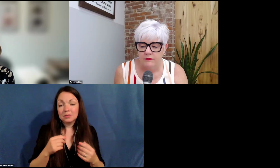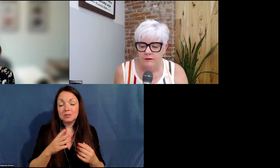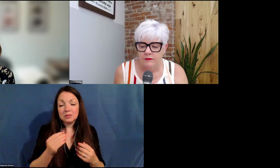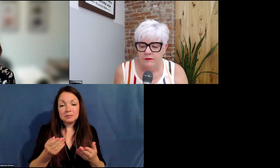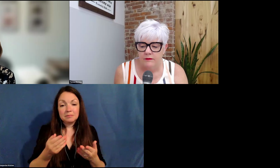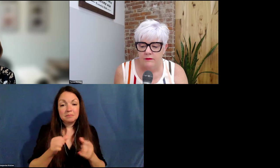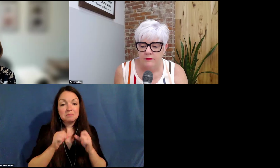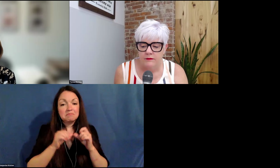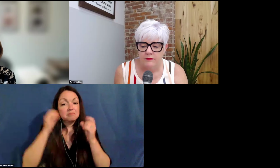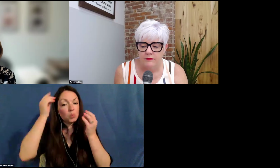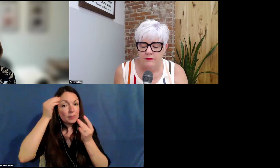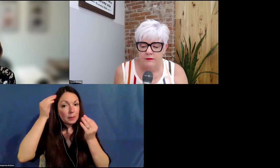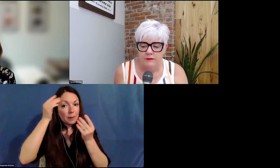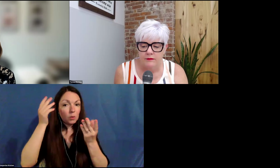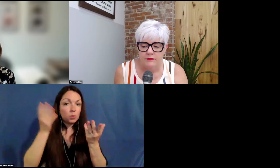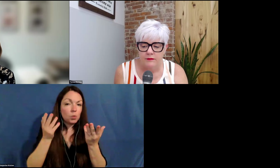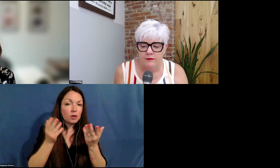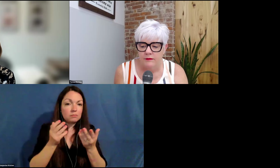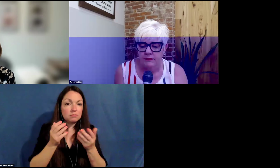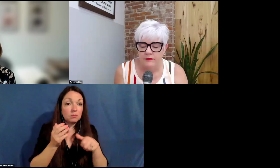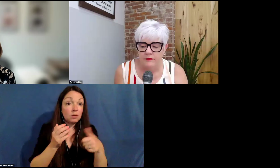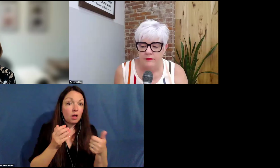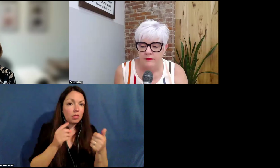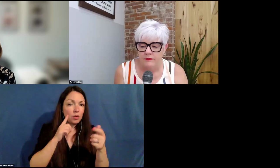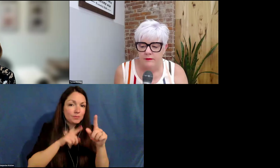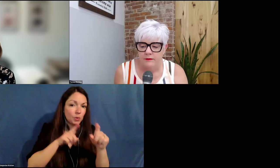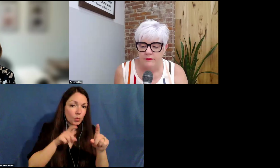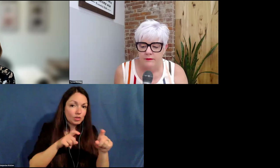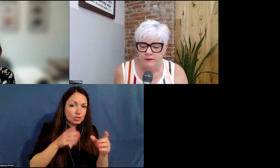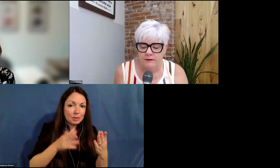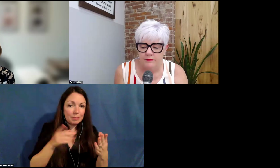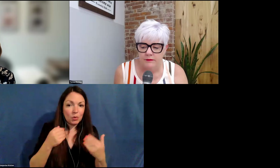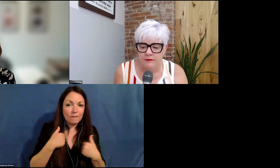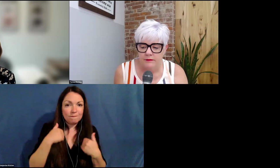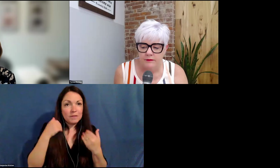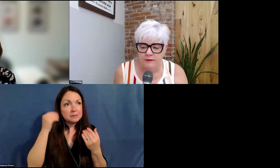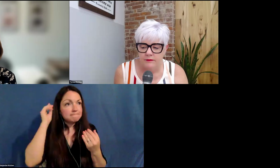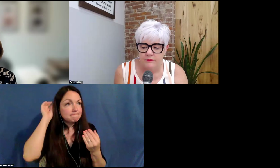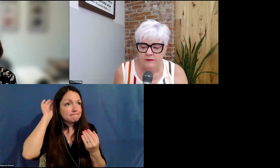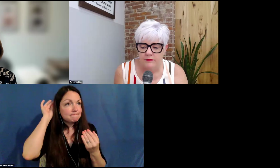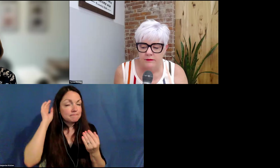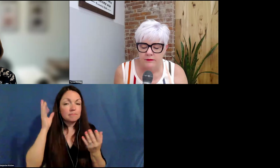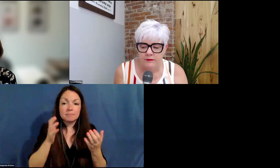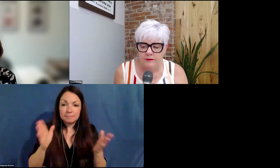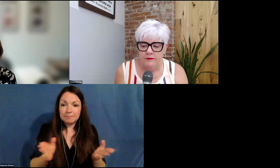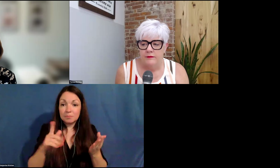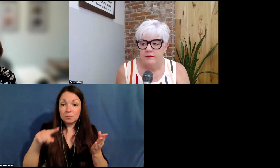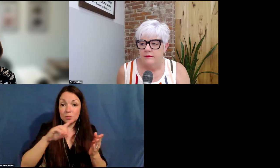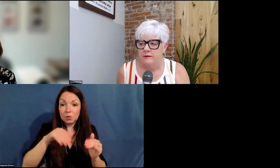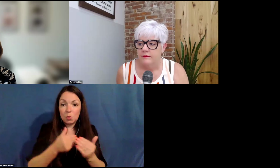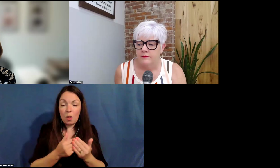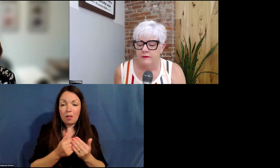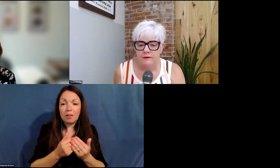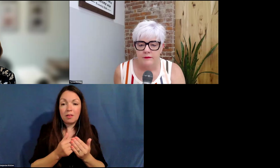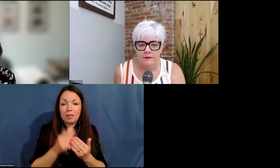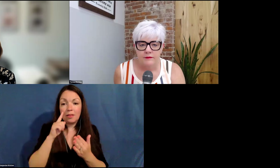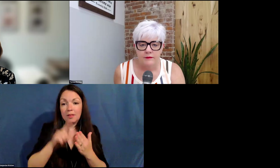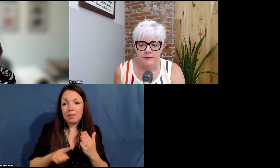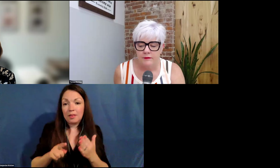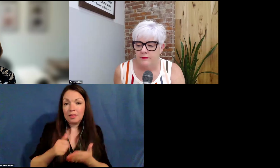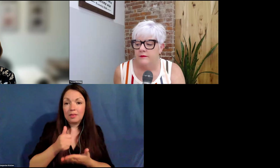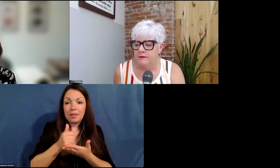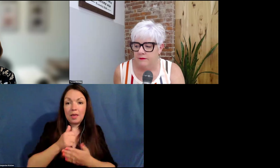to think about what are some of the other additional questions you might have. I want to encourage all of you all to visit the help